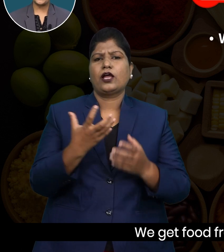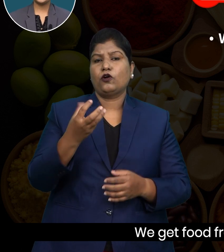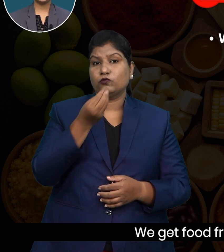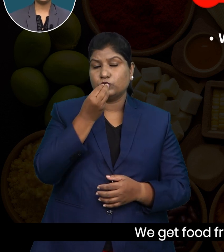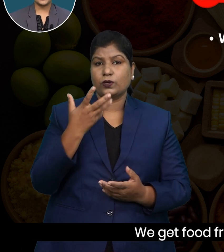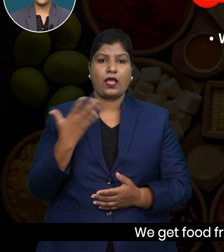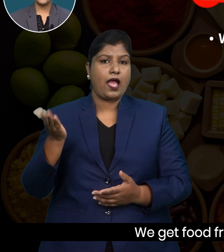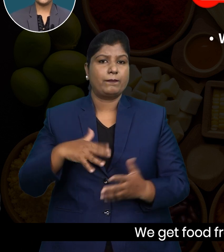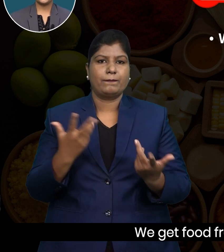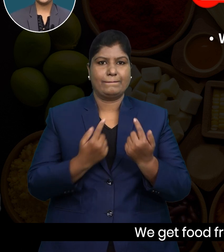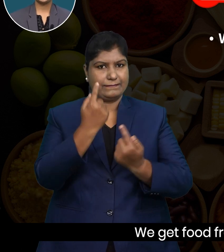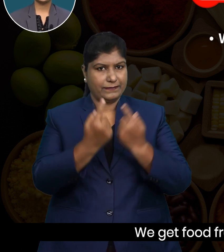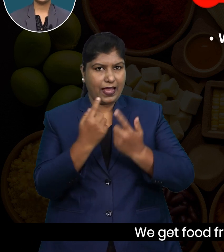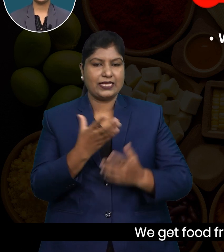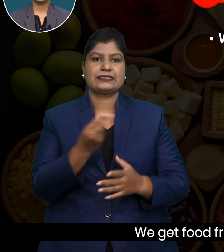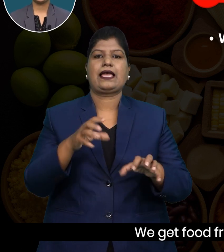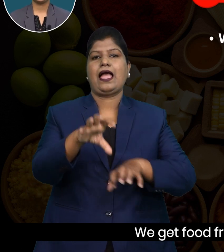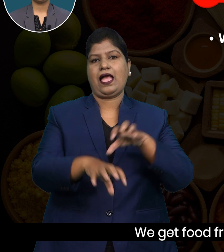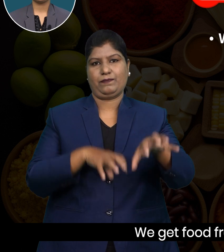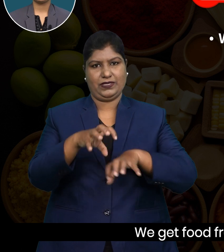from plants and animals.